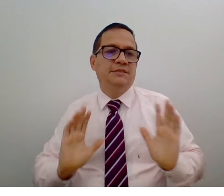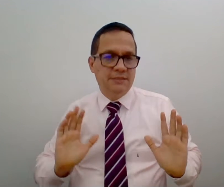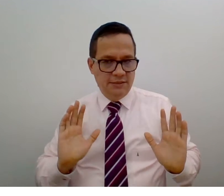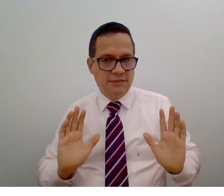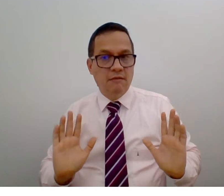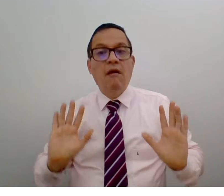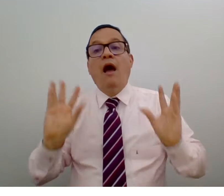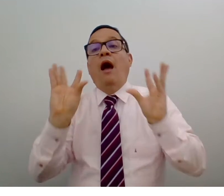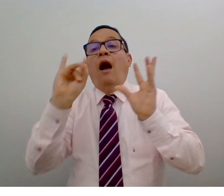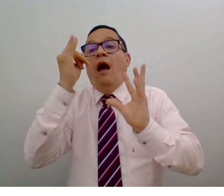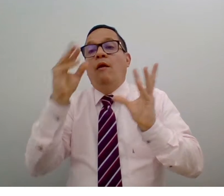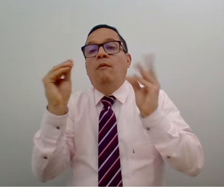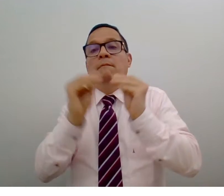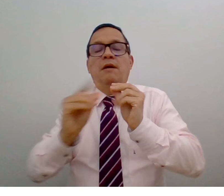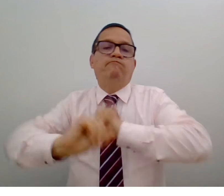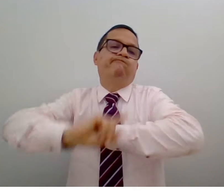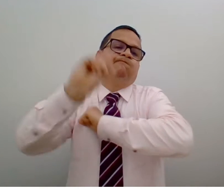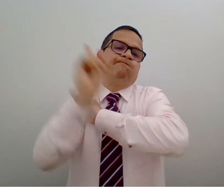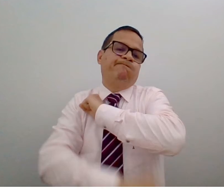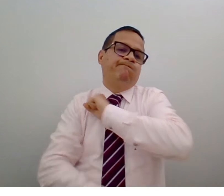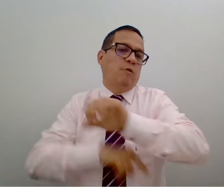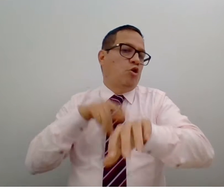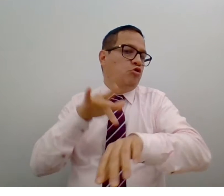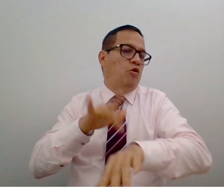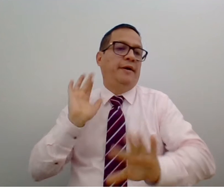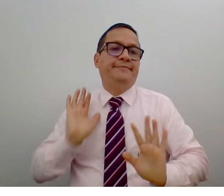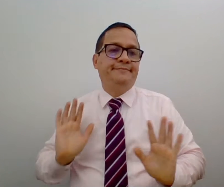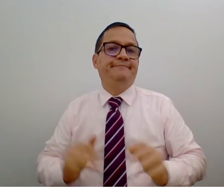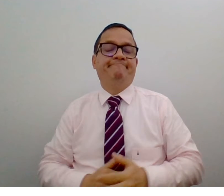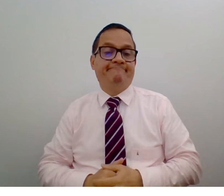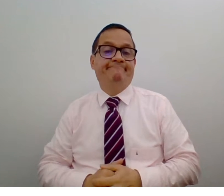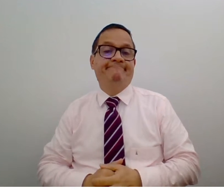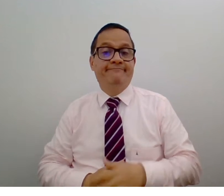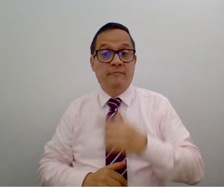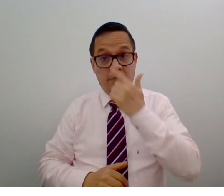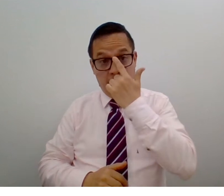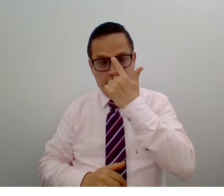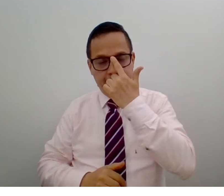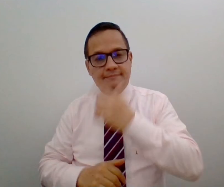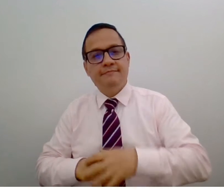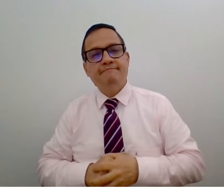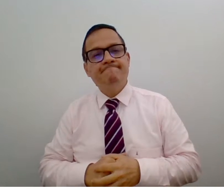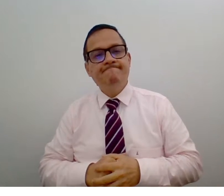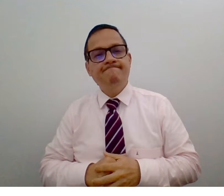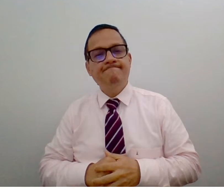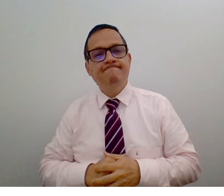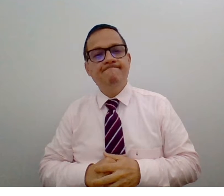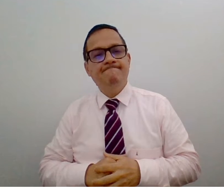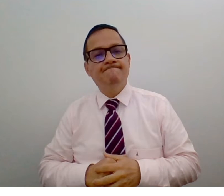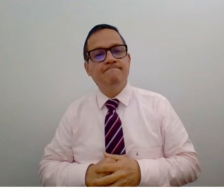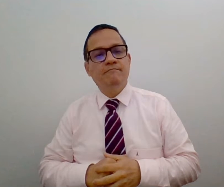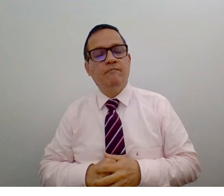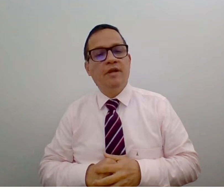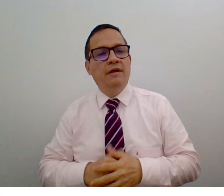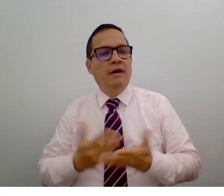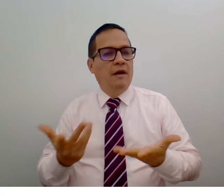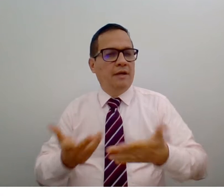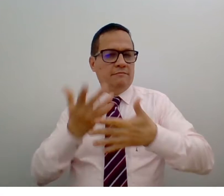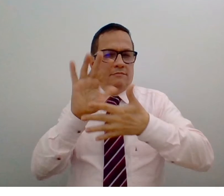without any disciplinary measures being derived. Artículo 99.